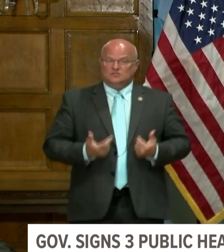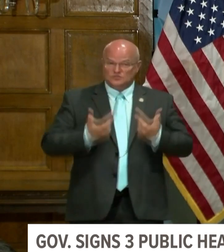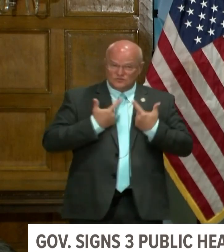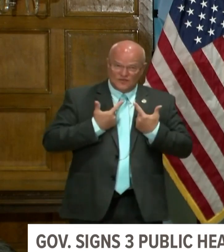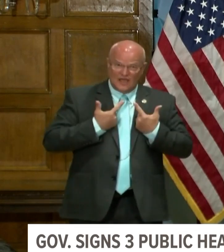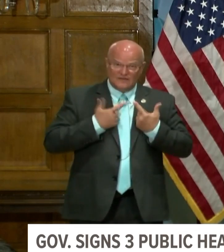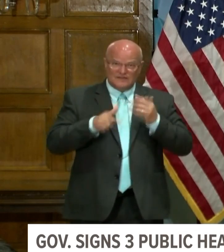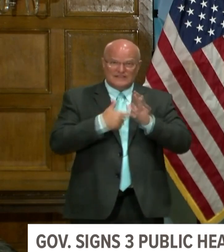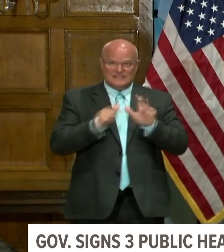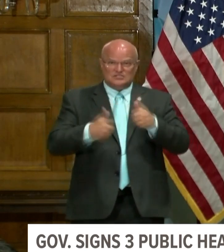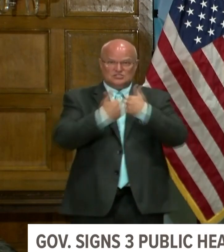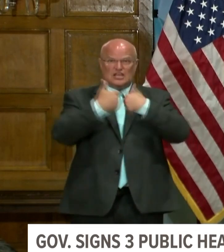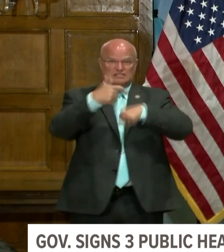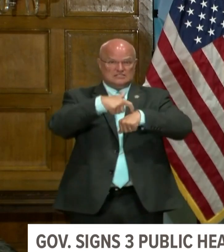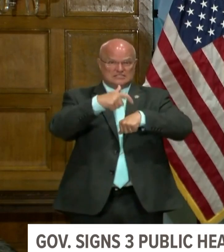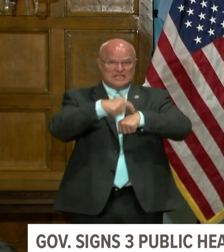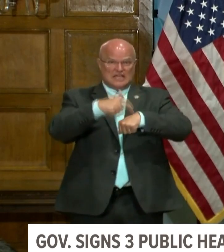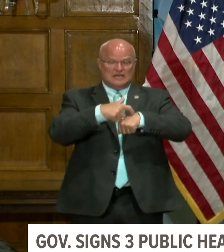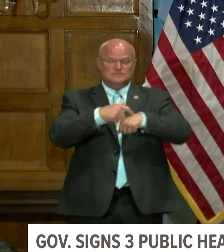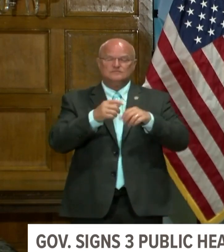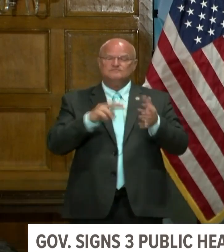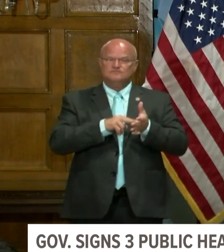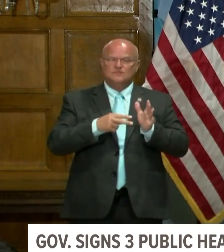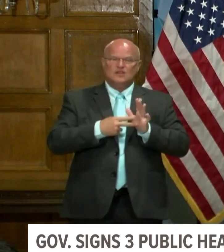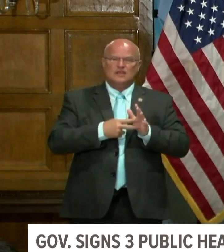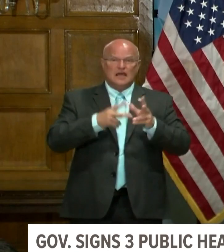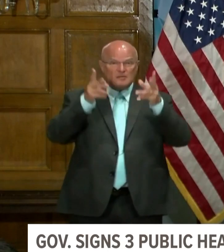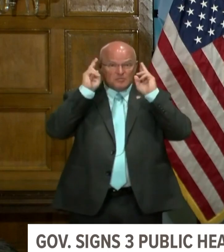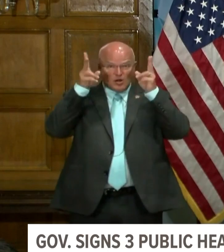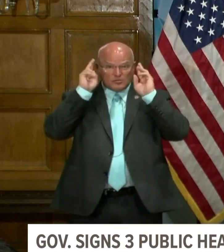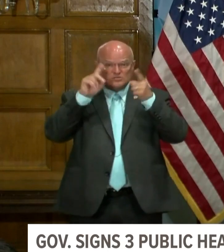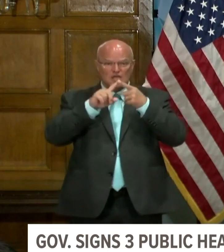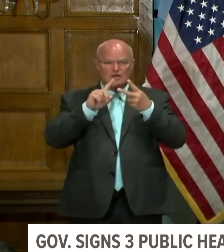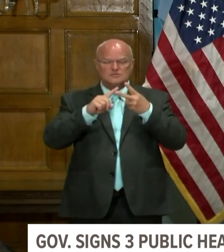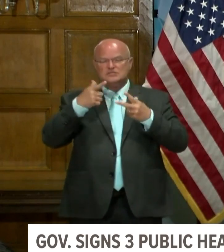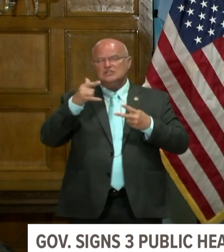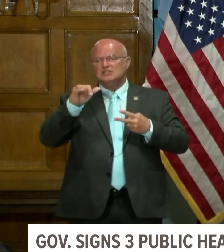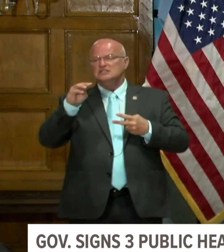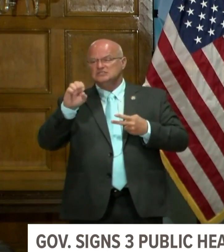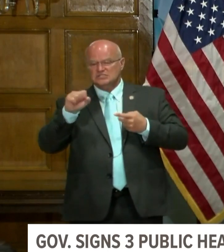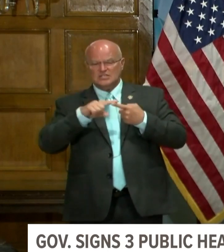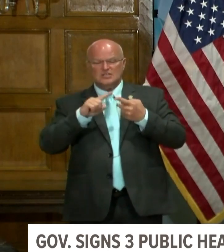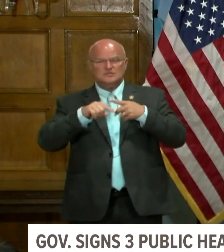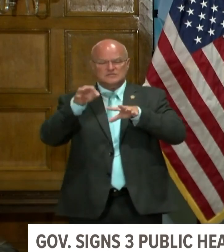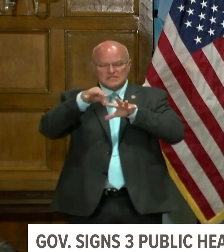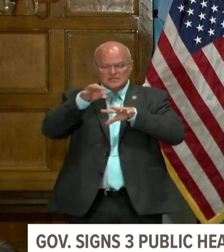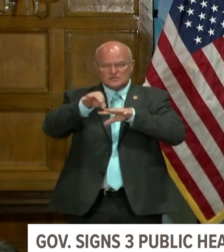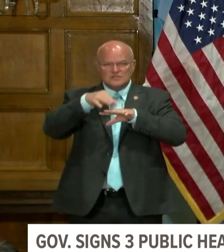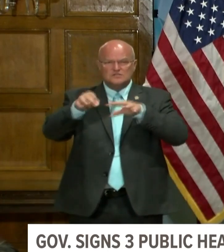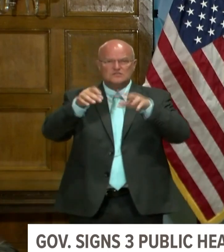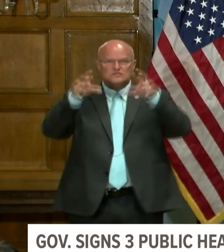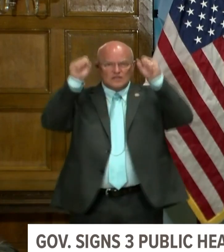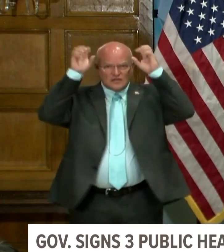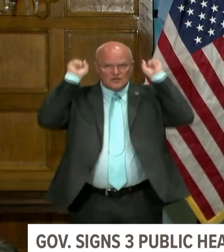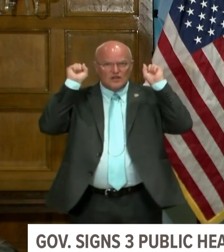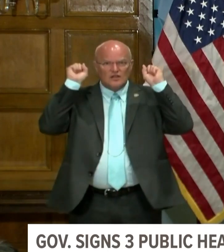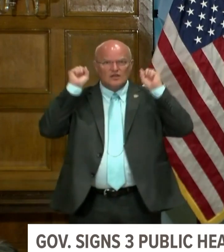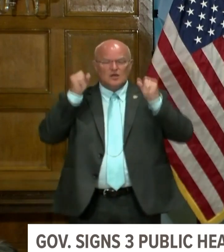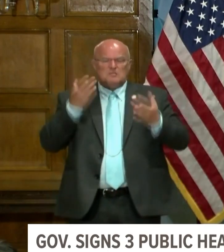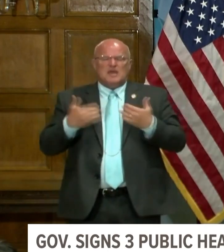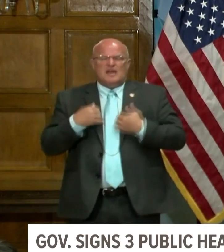survive in these challenging times. We're talking about barbershops and gyms and hairdressers and nail salons, people who have 1 or 2 or